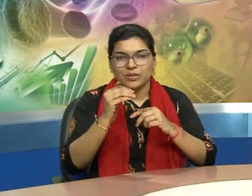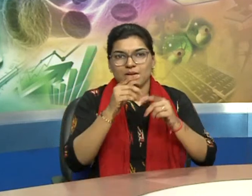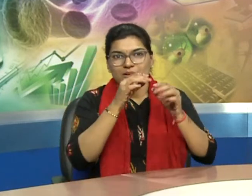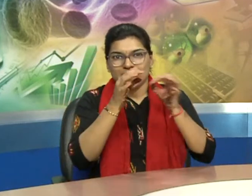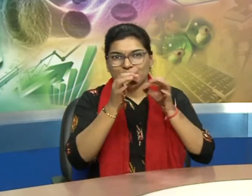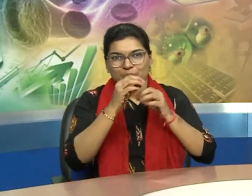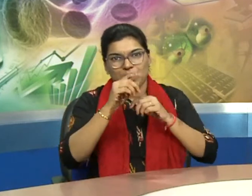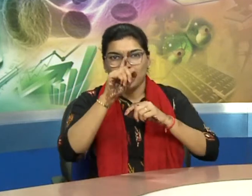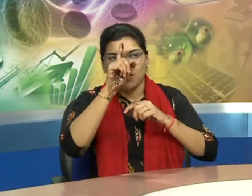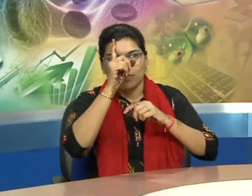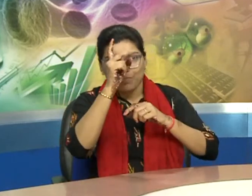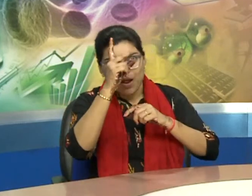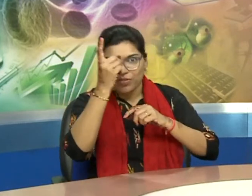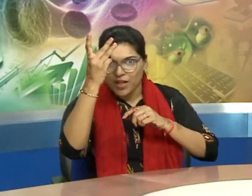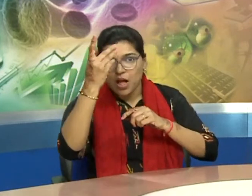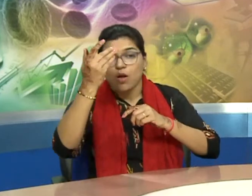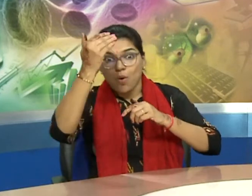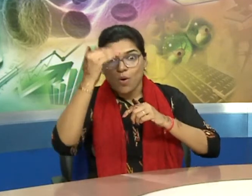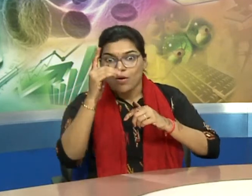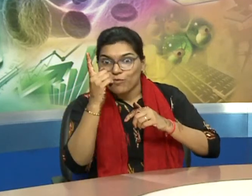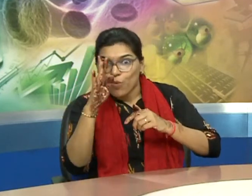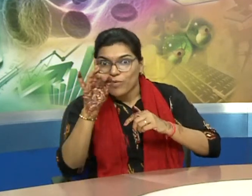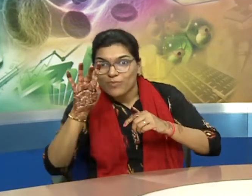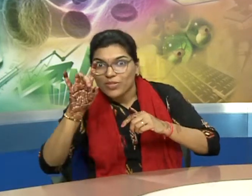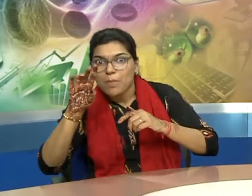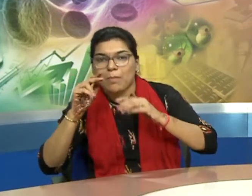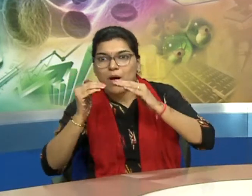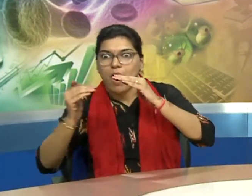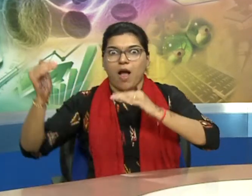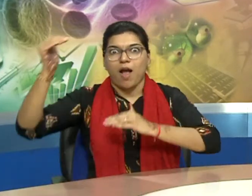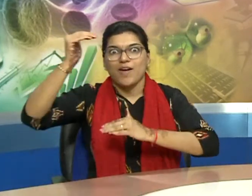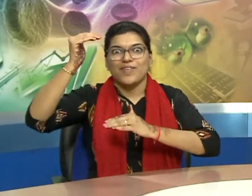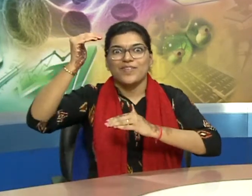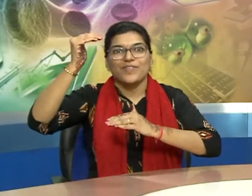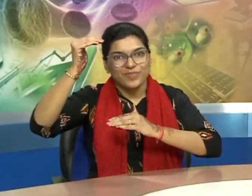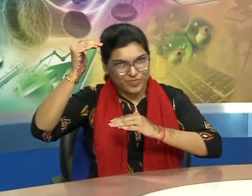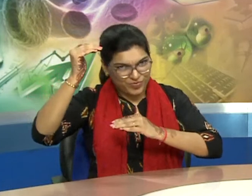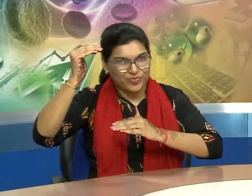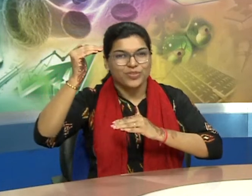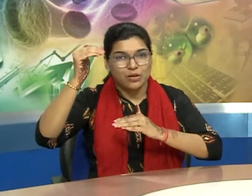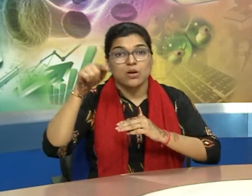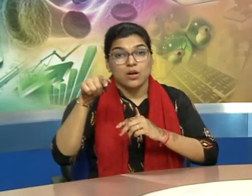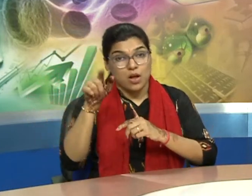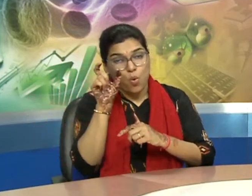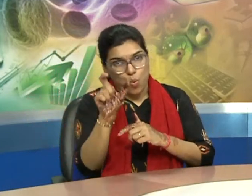classification is postgraduate level. This is for the master level learners.